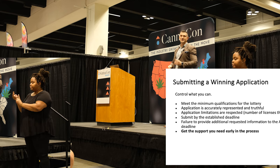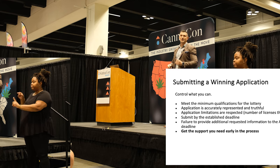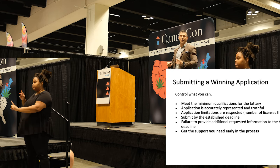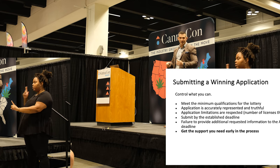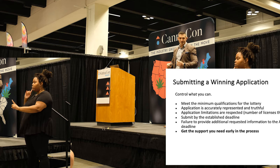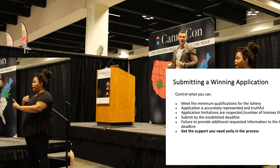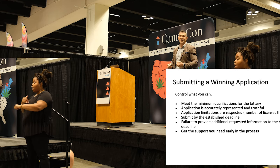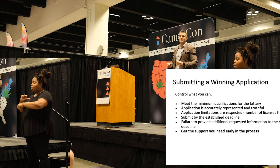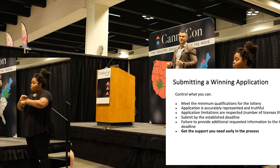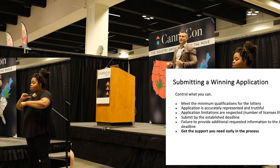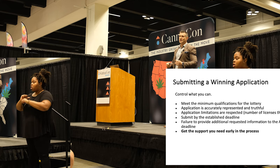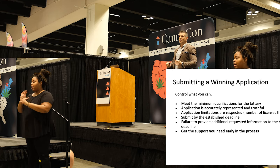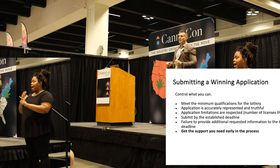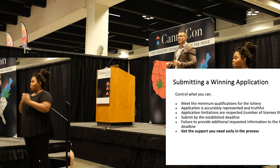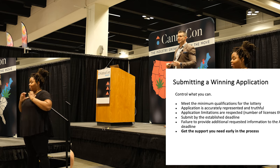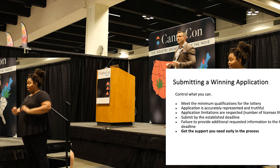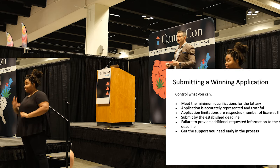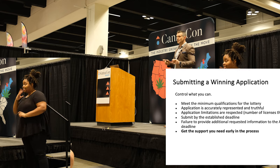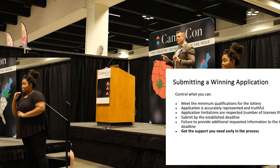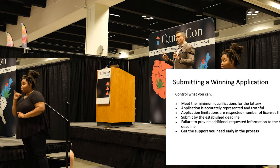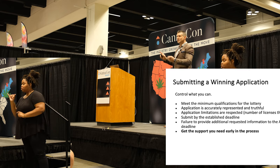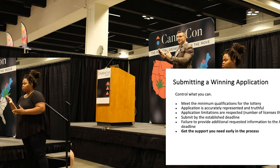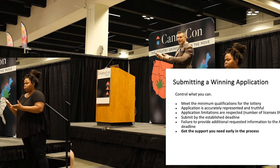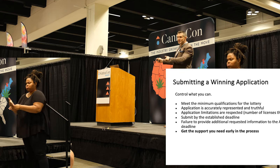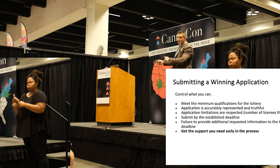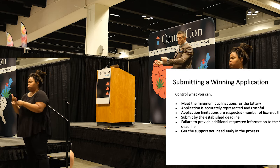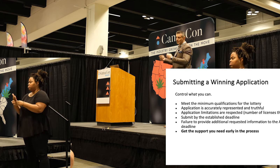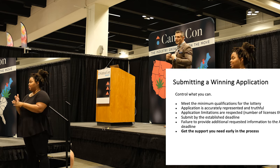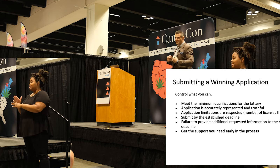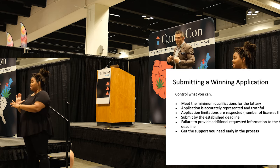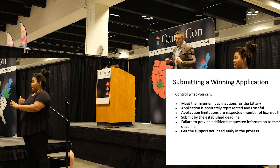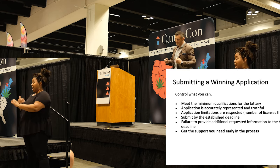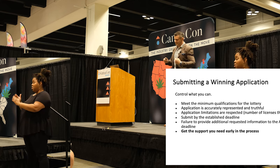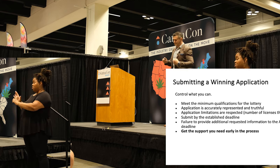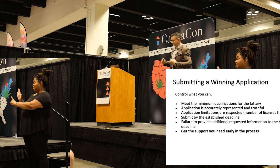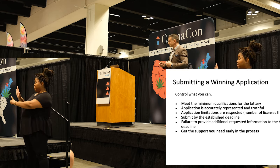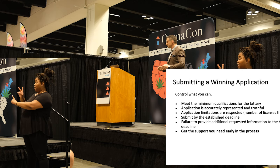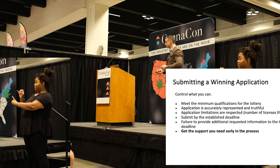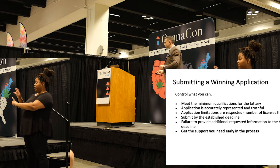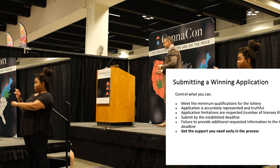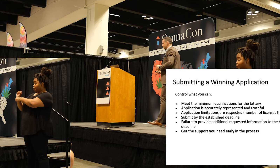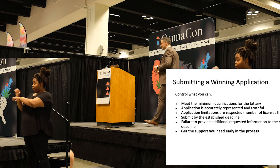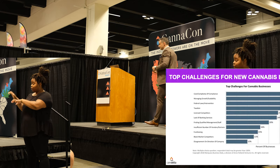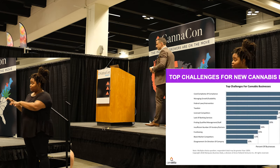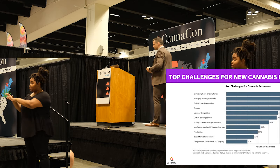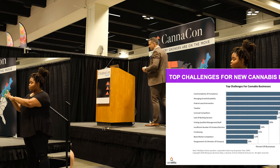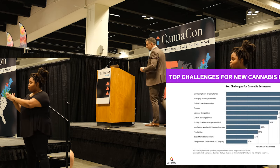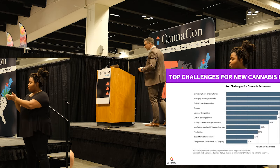of experience our clients have had, right? Because the work that they do is a reflection on us.